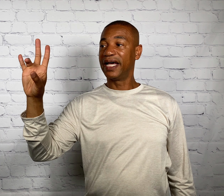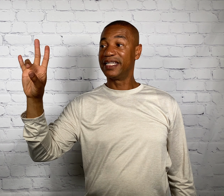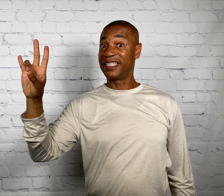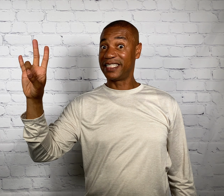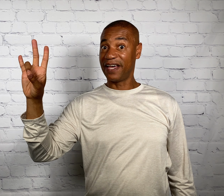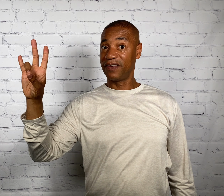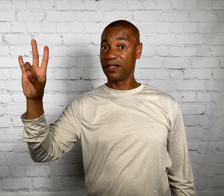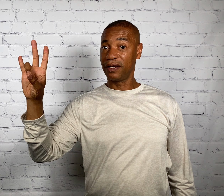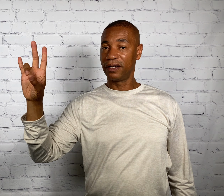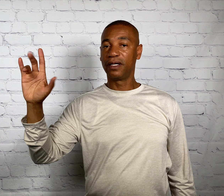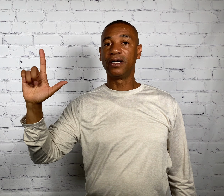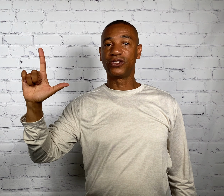27,